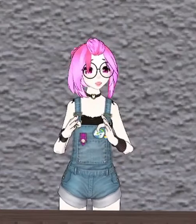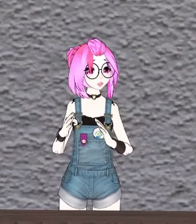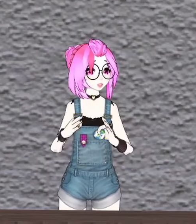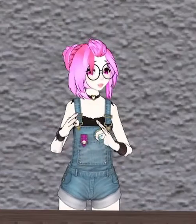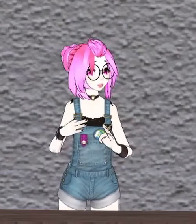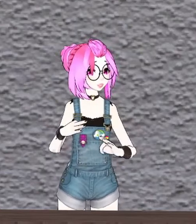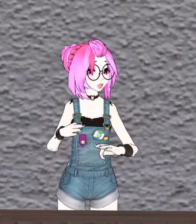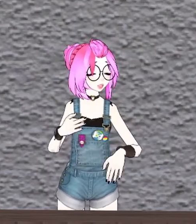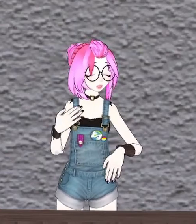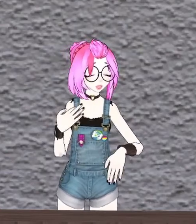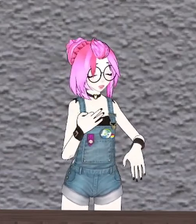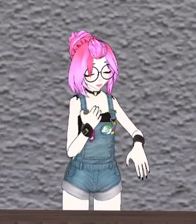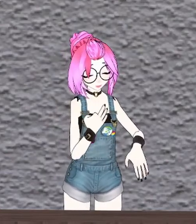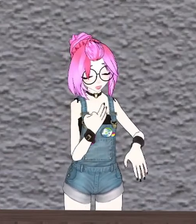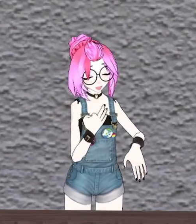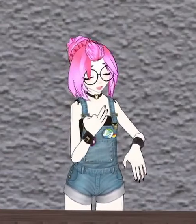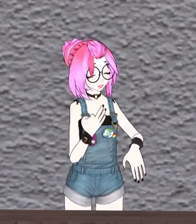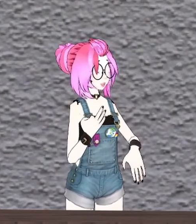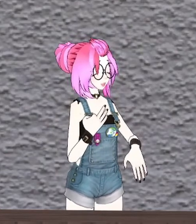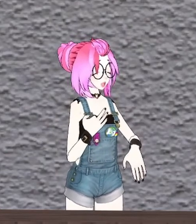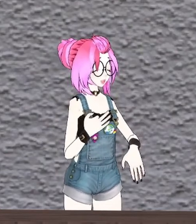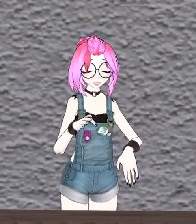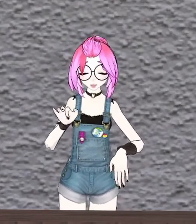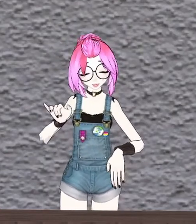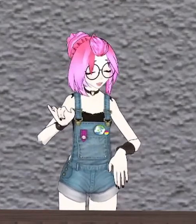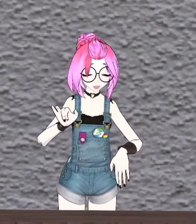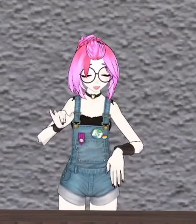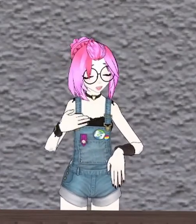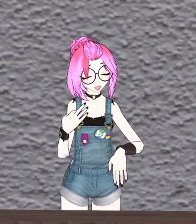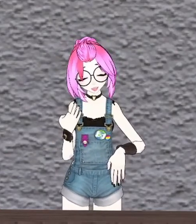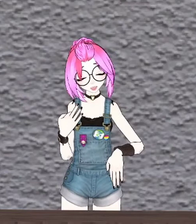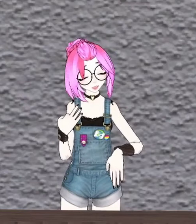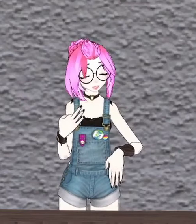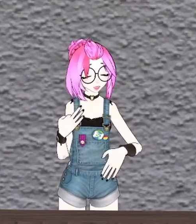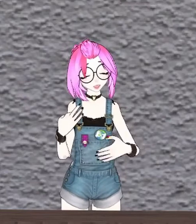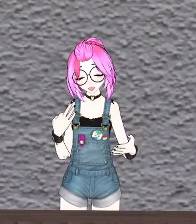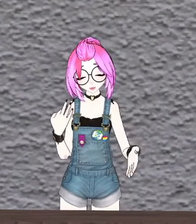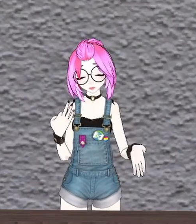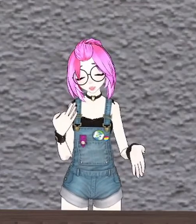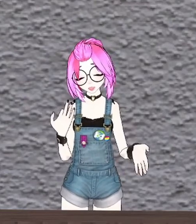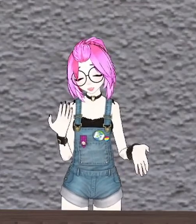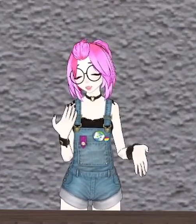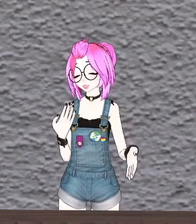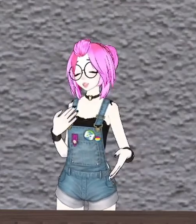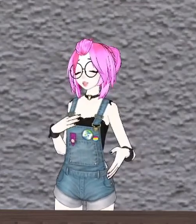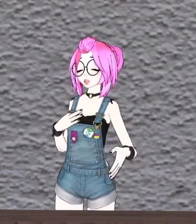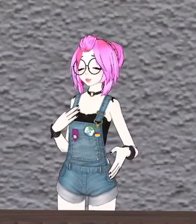best explanation I could come up with. This is just the sign for shirt, and it's the same exact thing. Just It literally just means shirt, but it